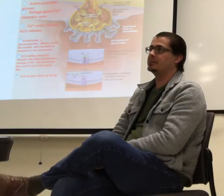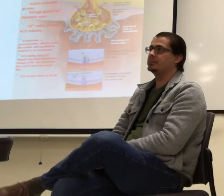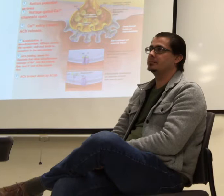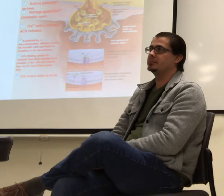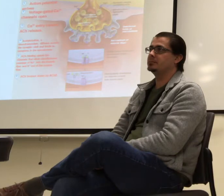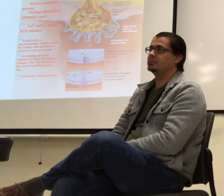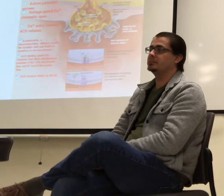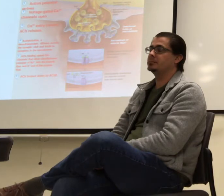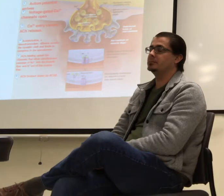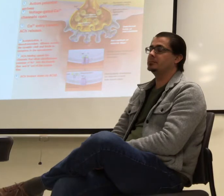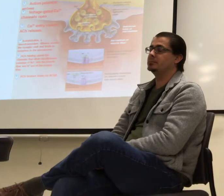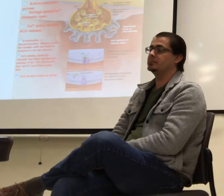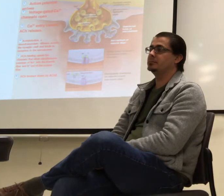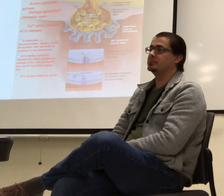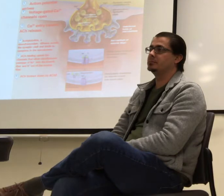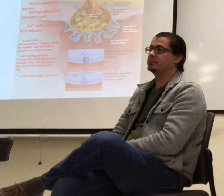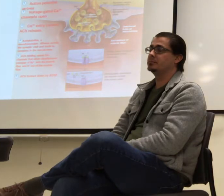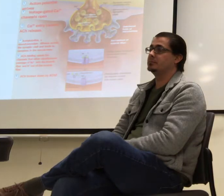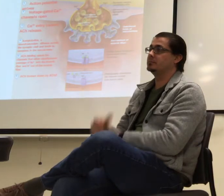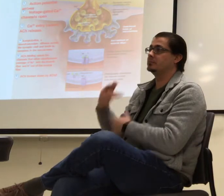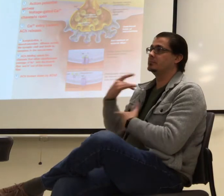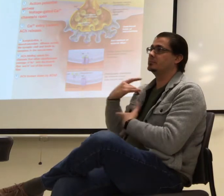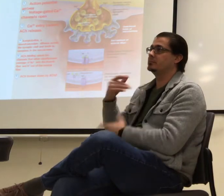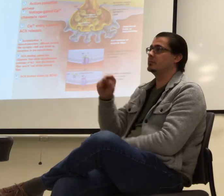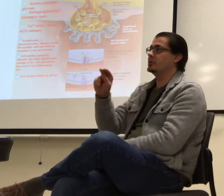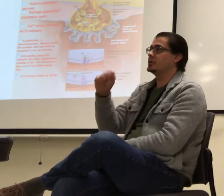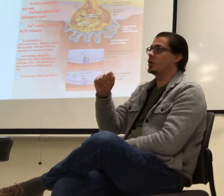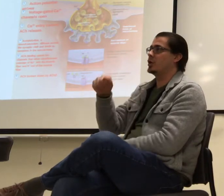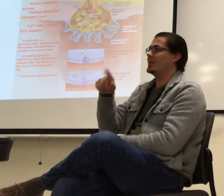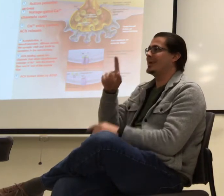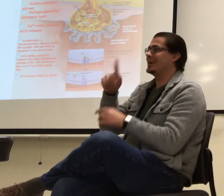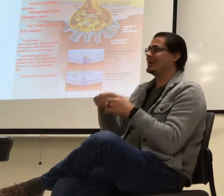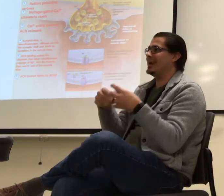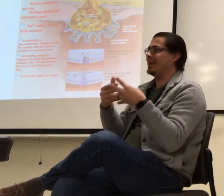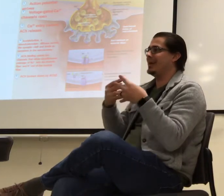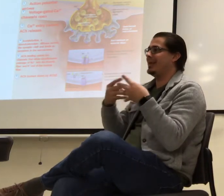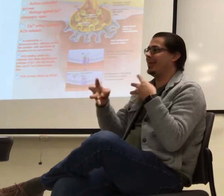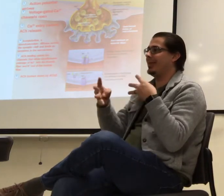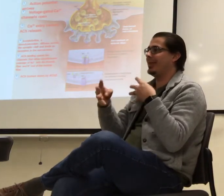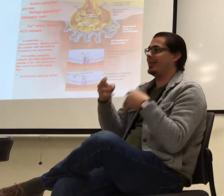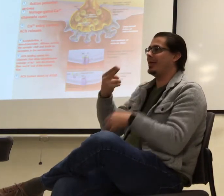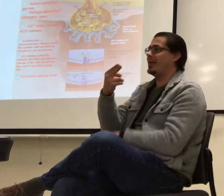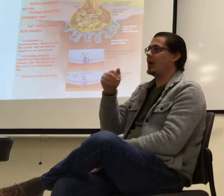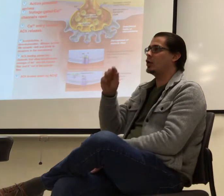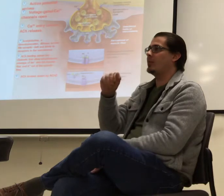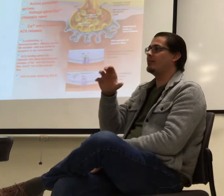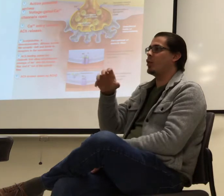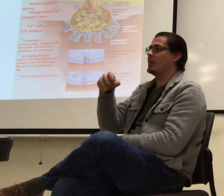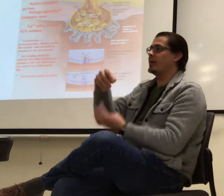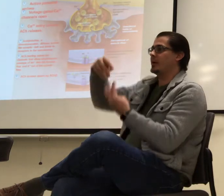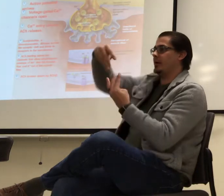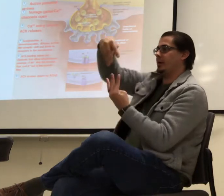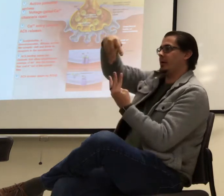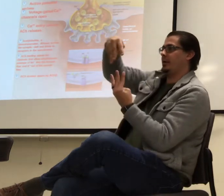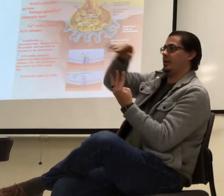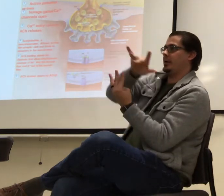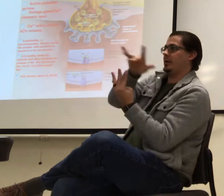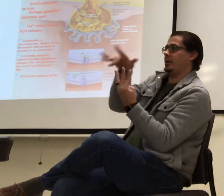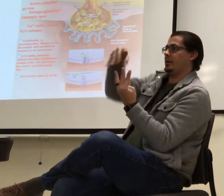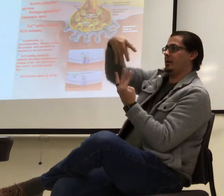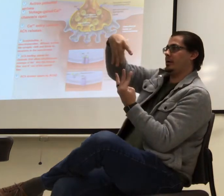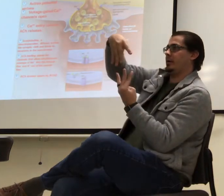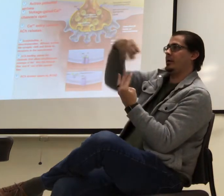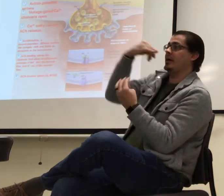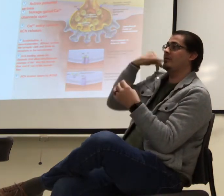sodium ion. Normally, sodium can't get past the hydrophobic zone. But if you have